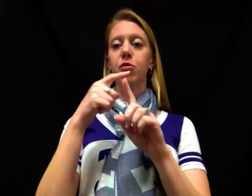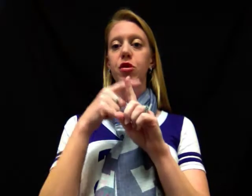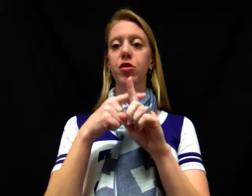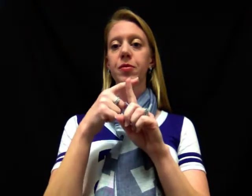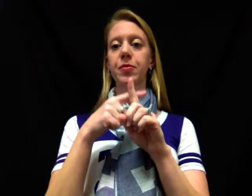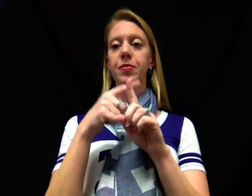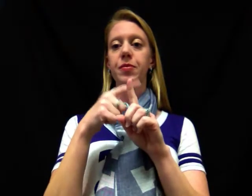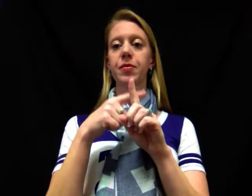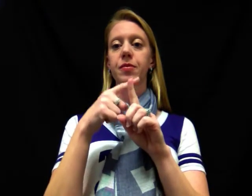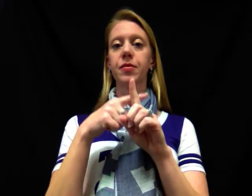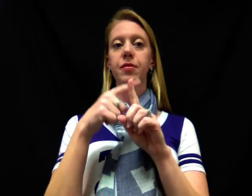Temperature,